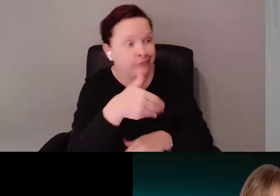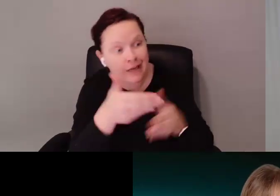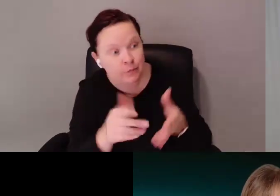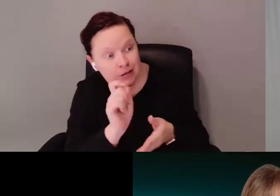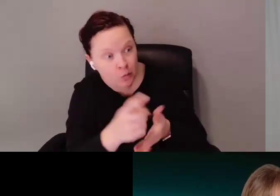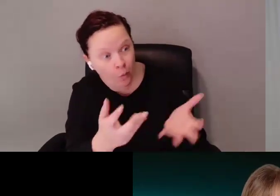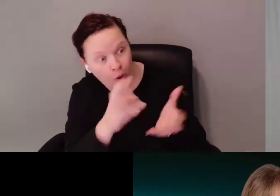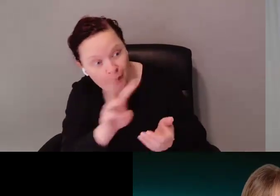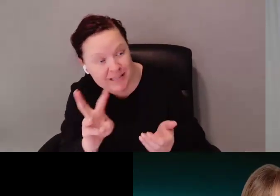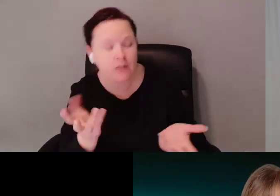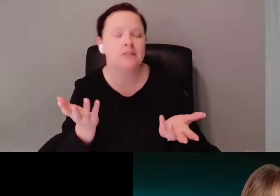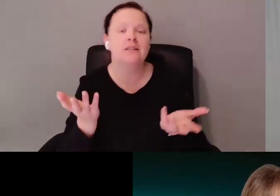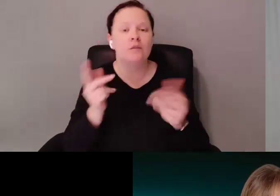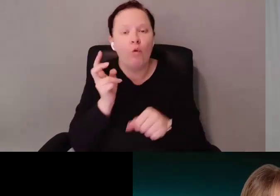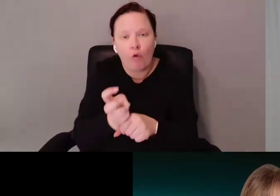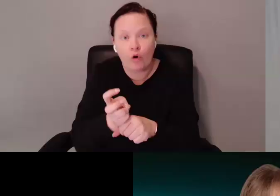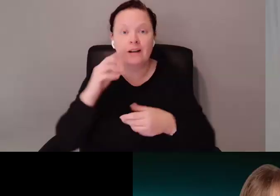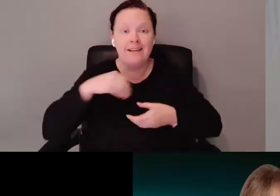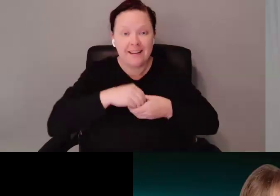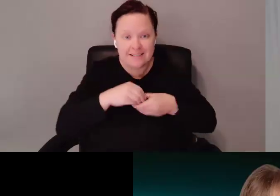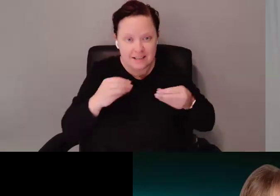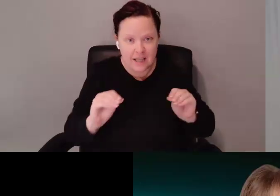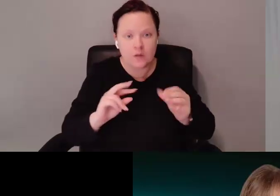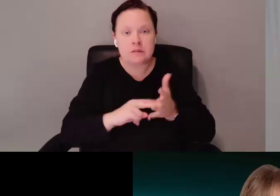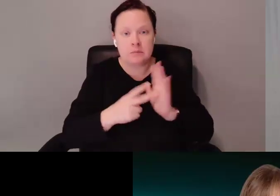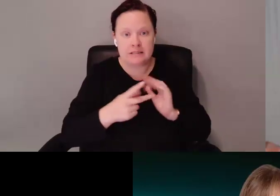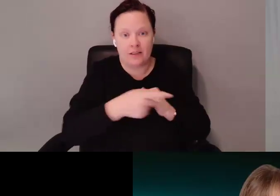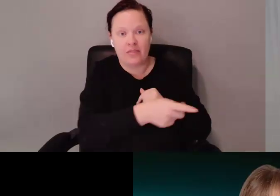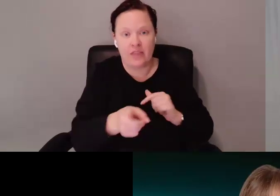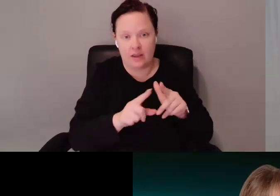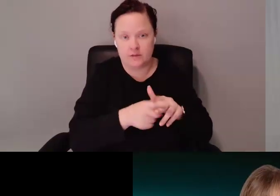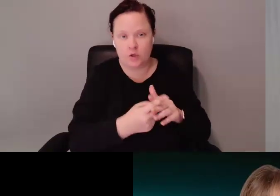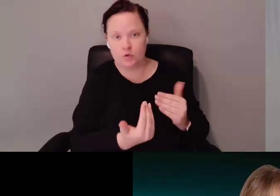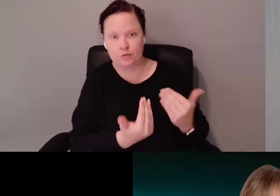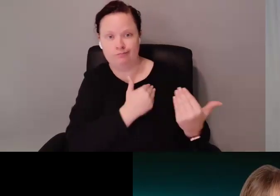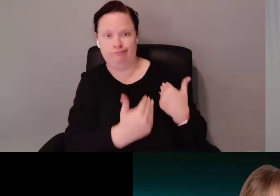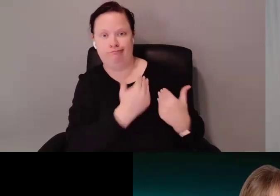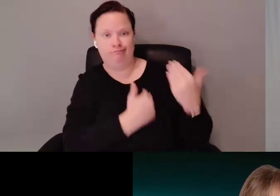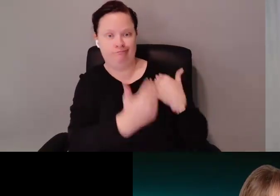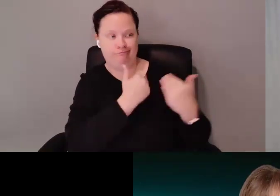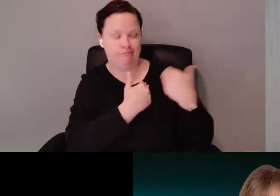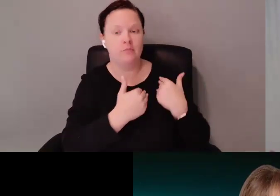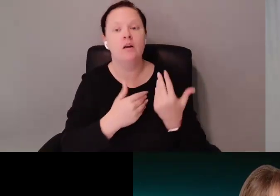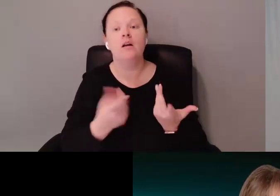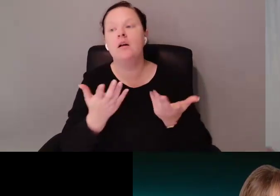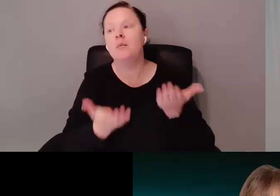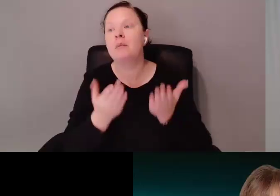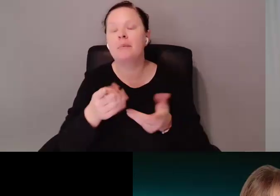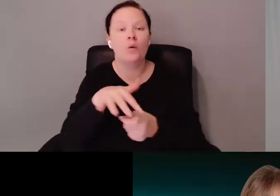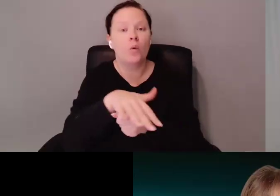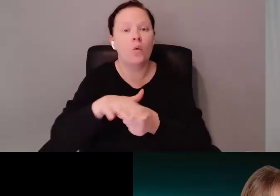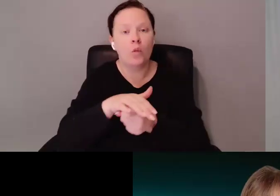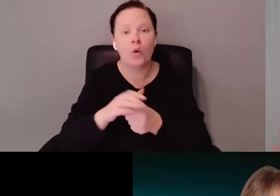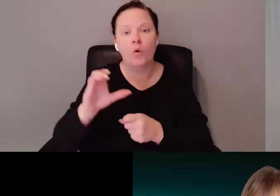away. Inside sales are when they're already coming to you. Say you have a booth at a local